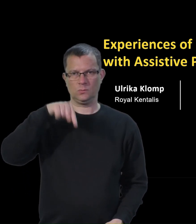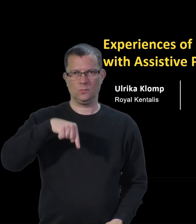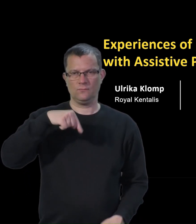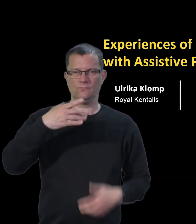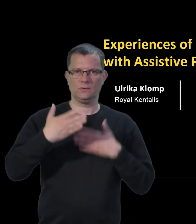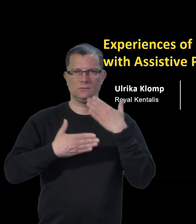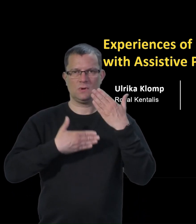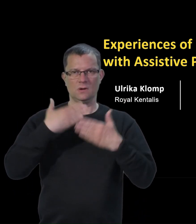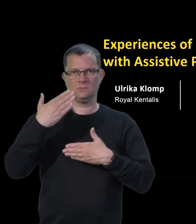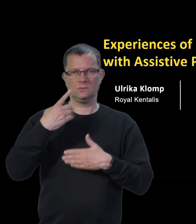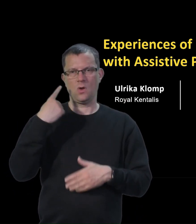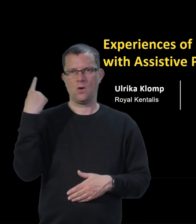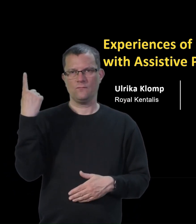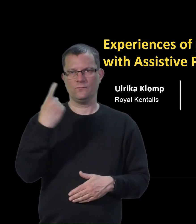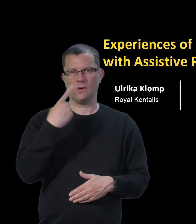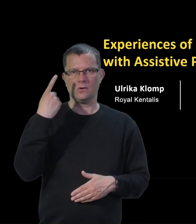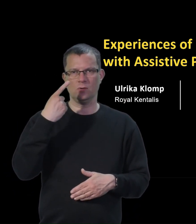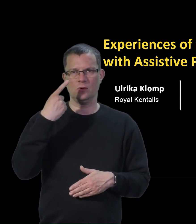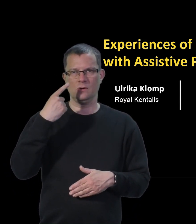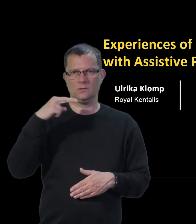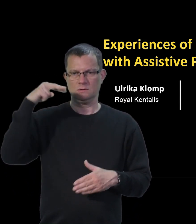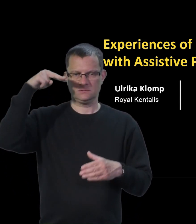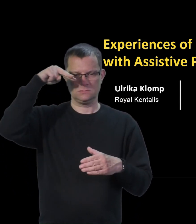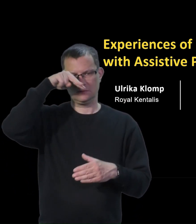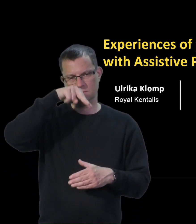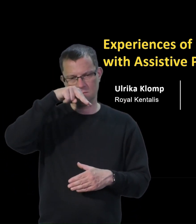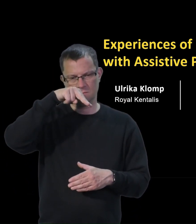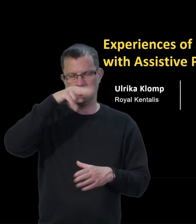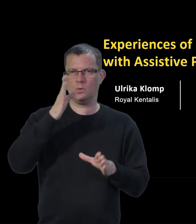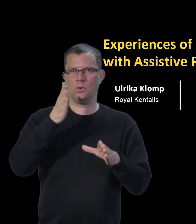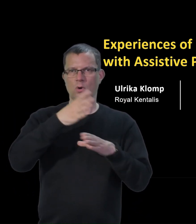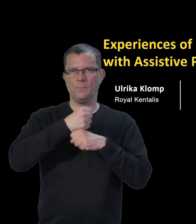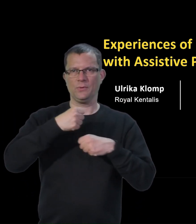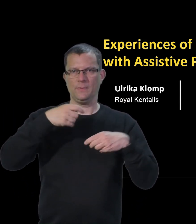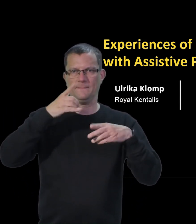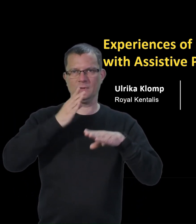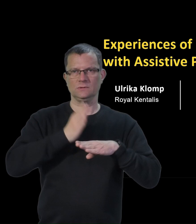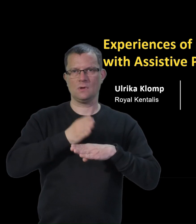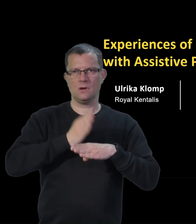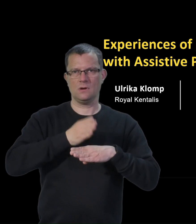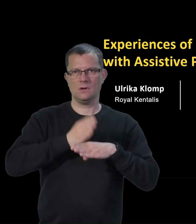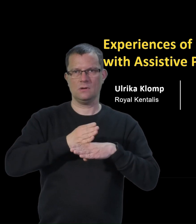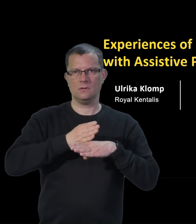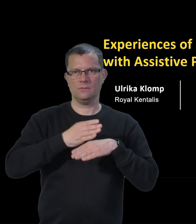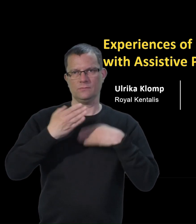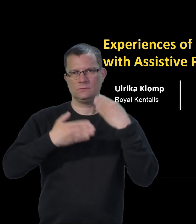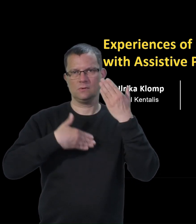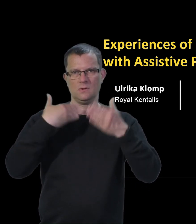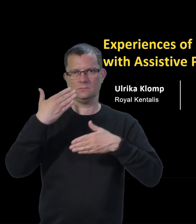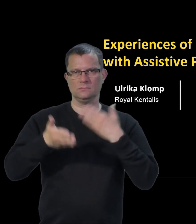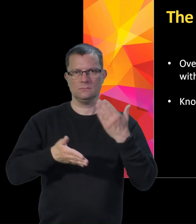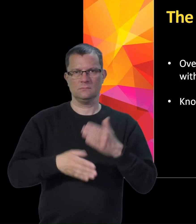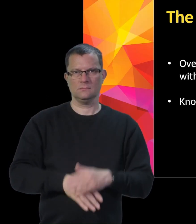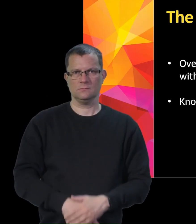I will now tell you more about the project Insight into Assistive Products.